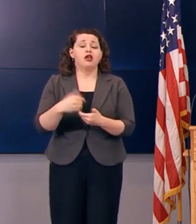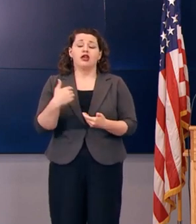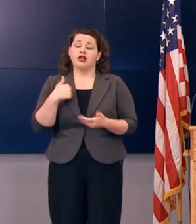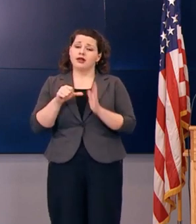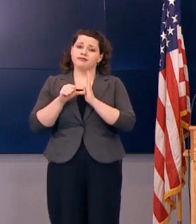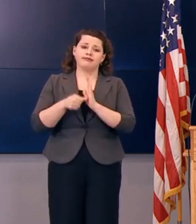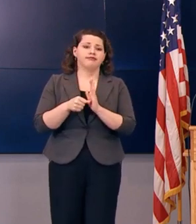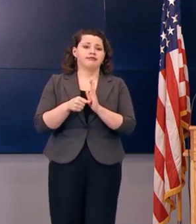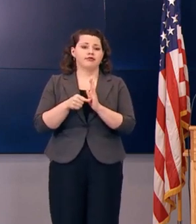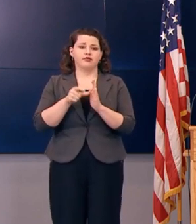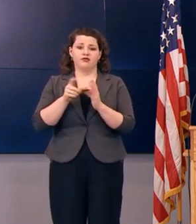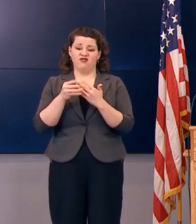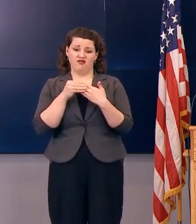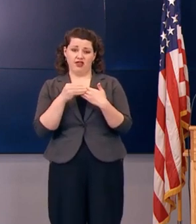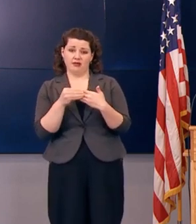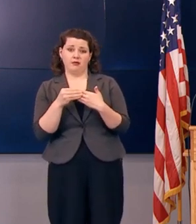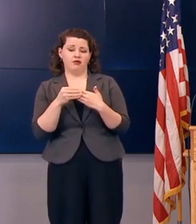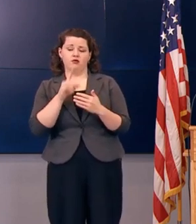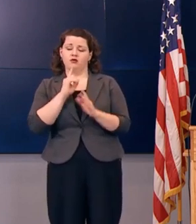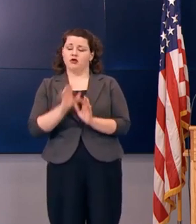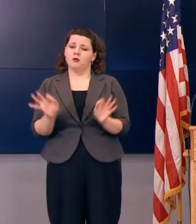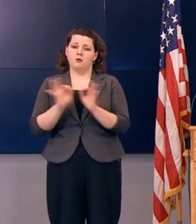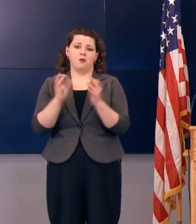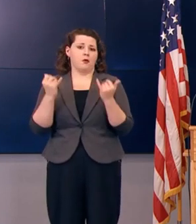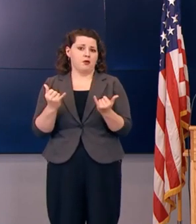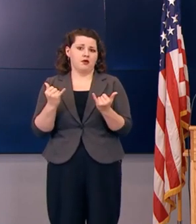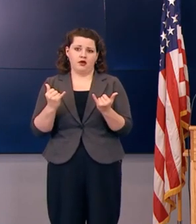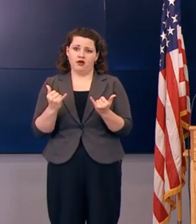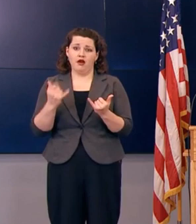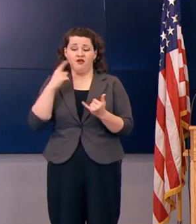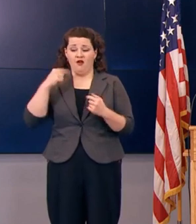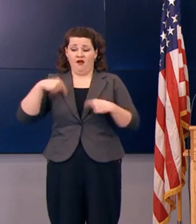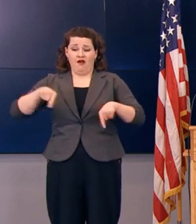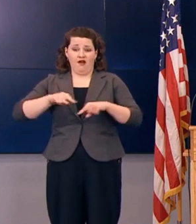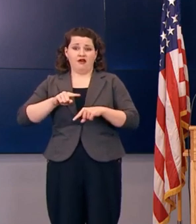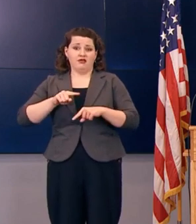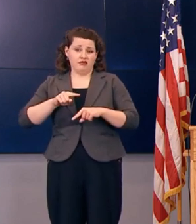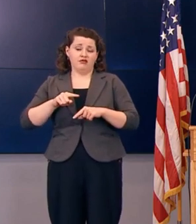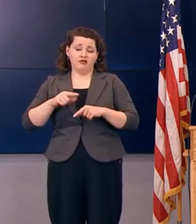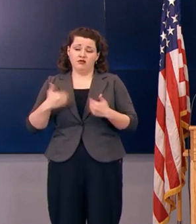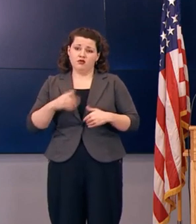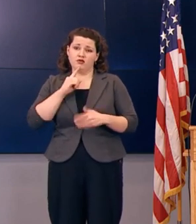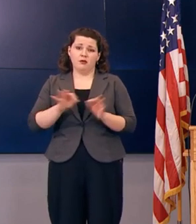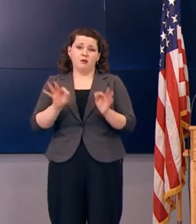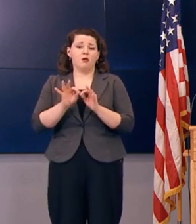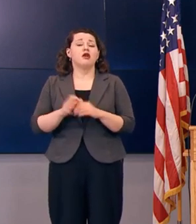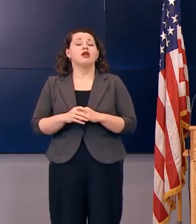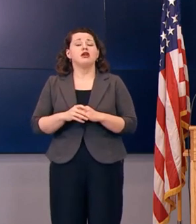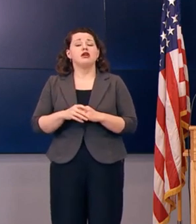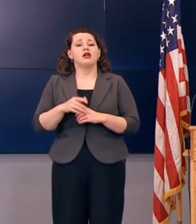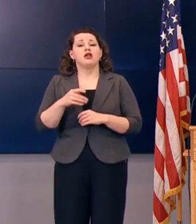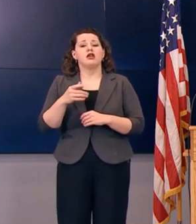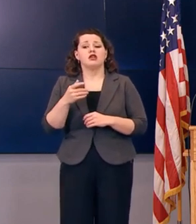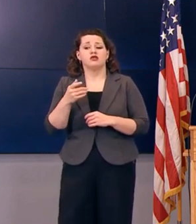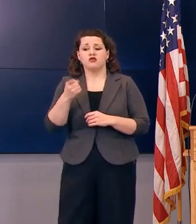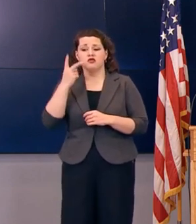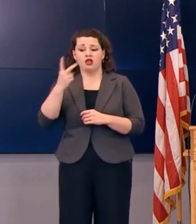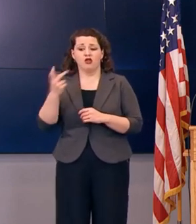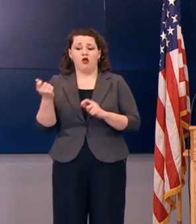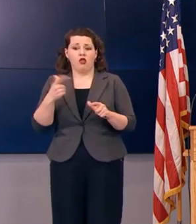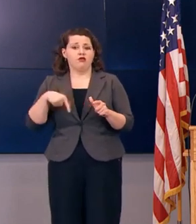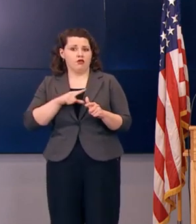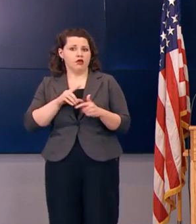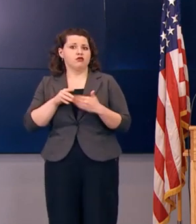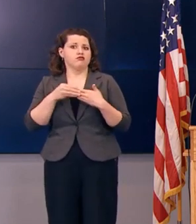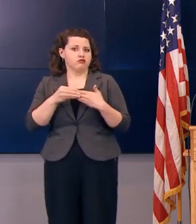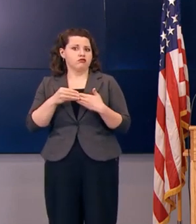how important flexibility for all of us and all of our partners are in this response. And I think you've seen, you know, that we've all been doing that as